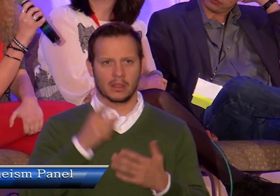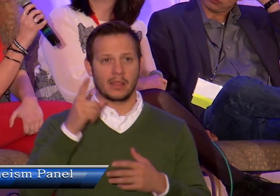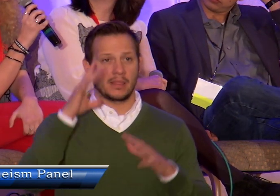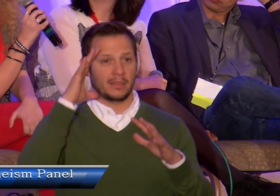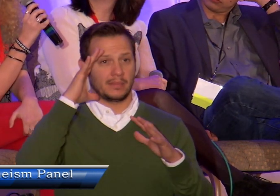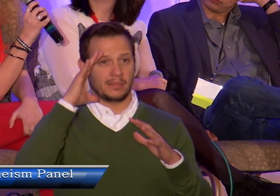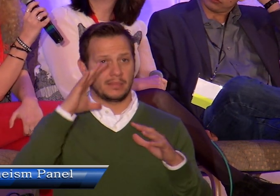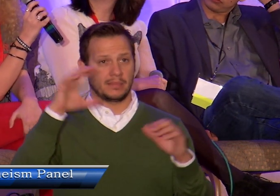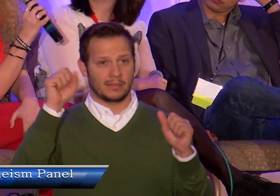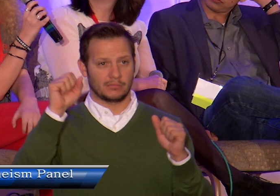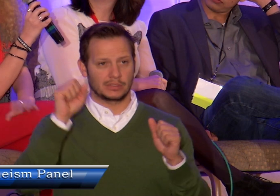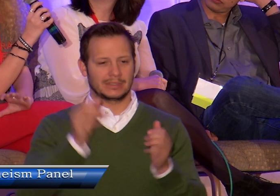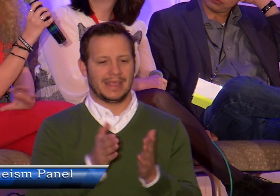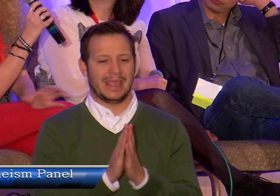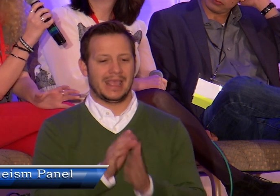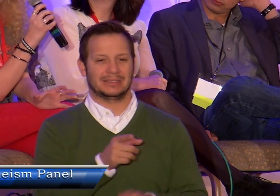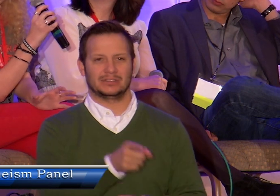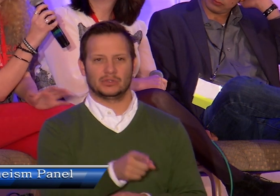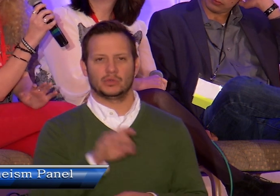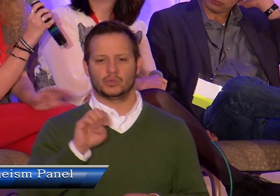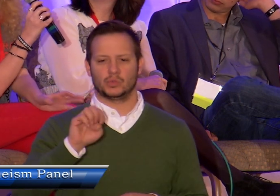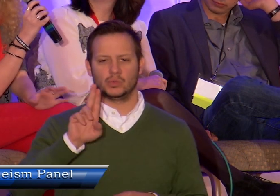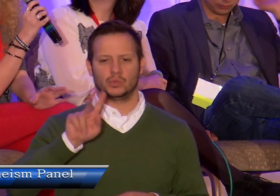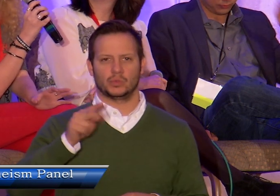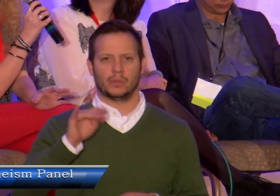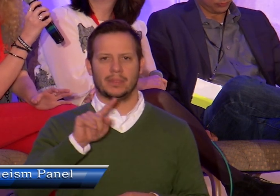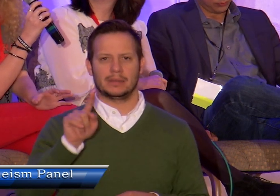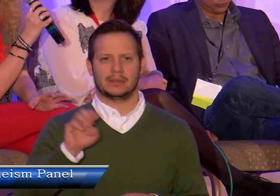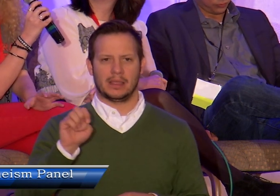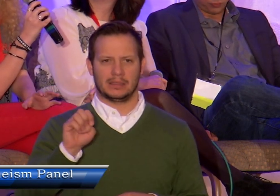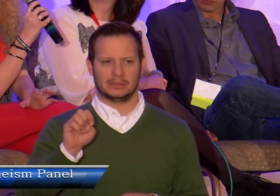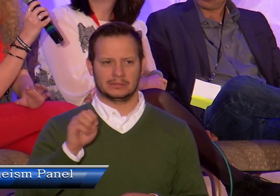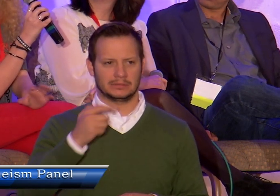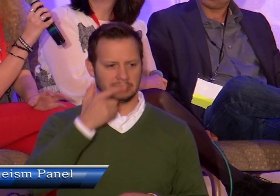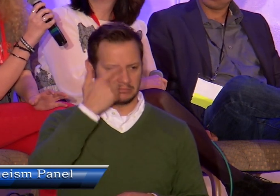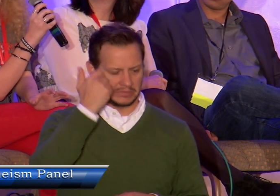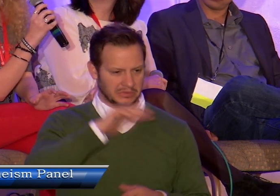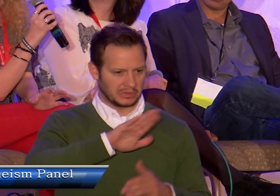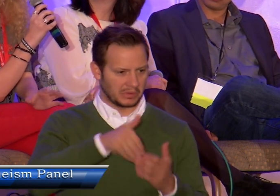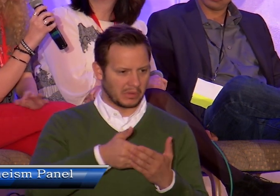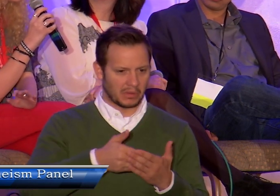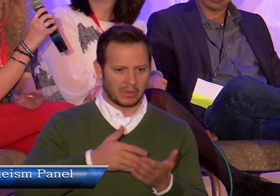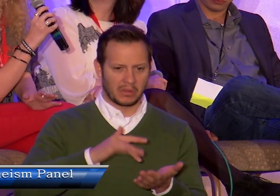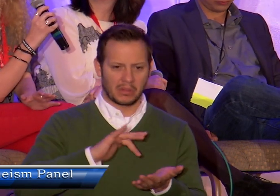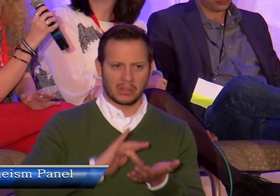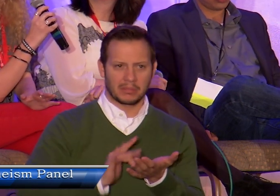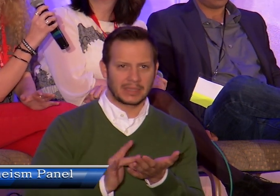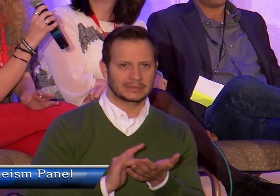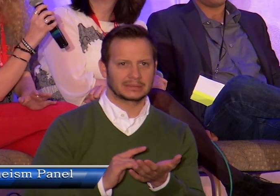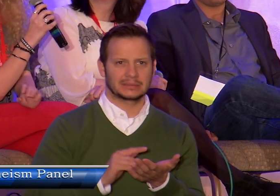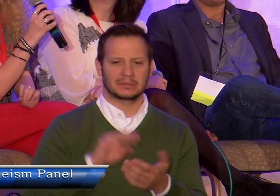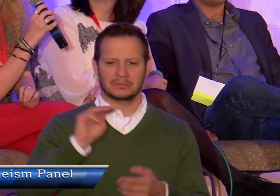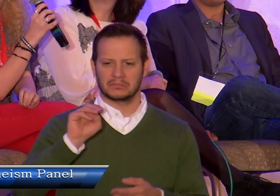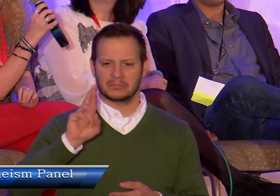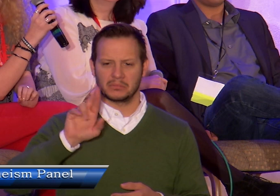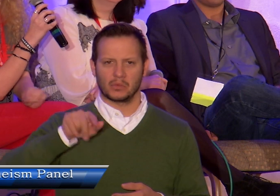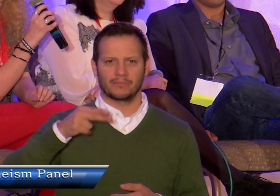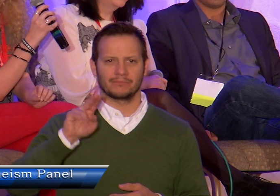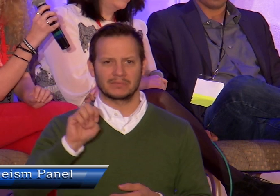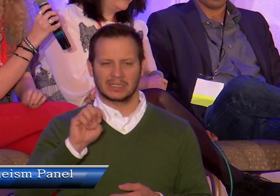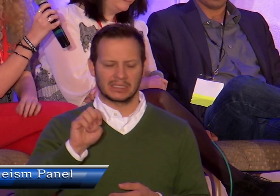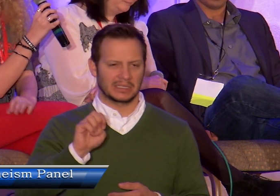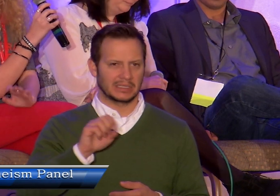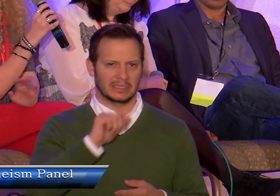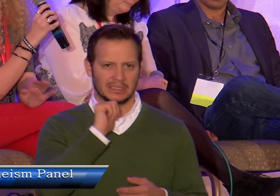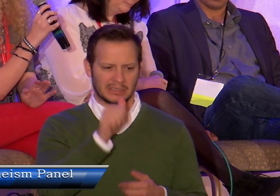to be euthanized because all his organs were failing. He was in absolute pain. Morphine wasn't working anymore. He just wanted to